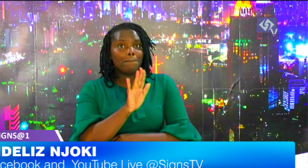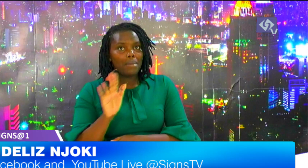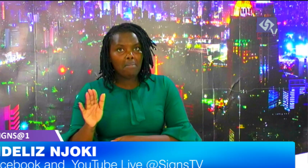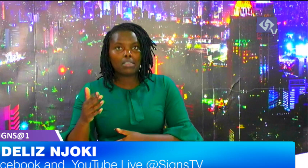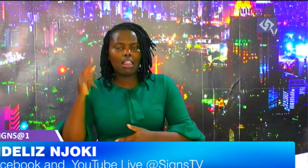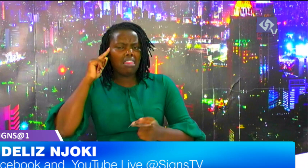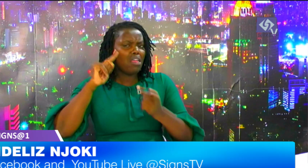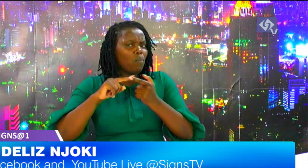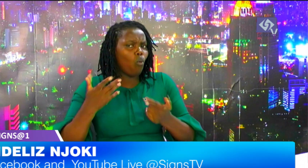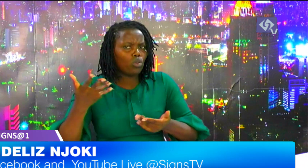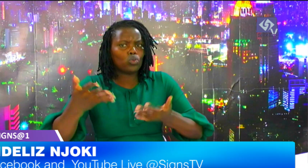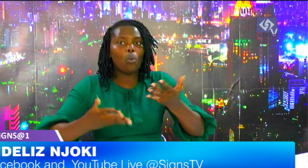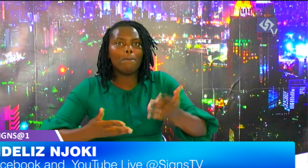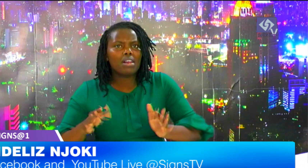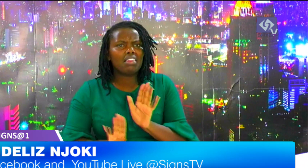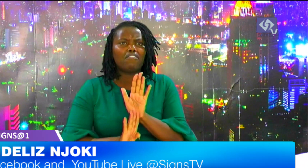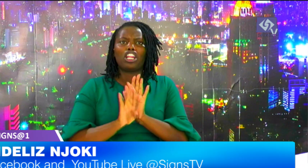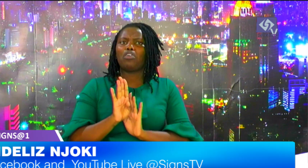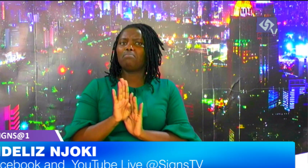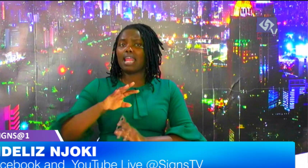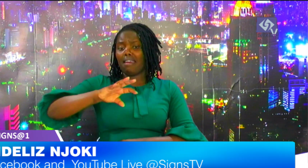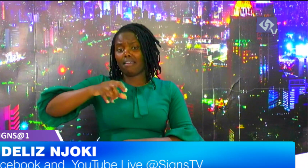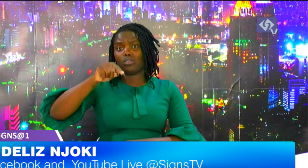to bring development to the country,